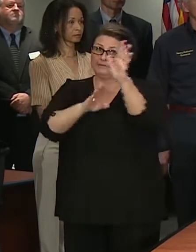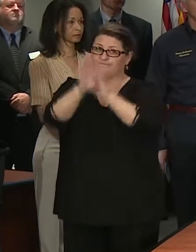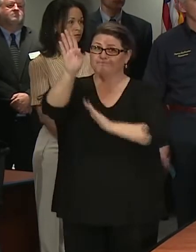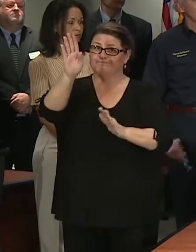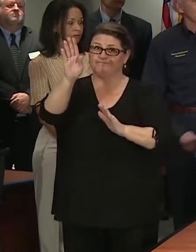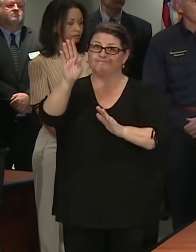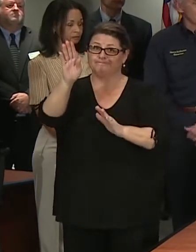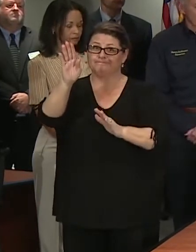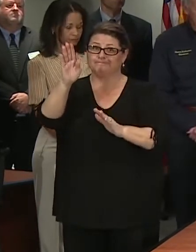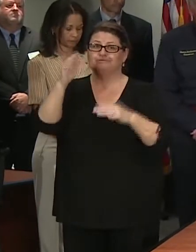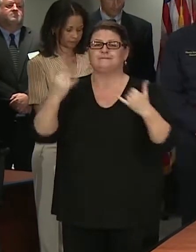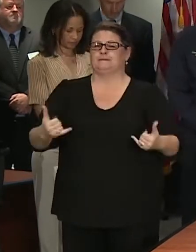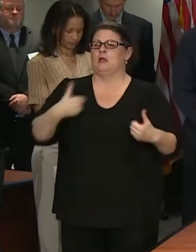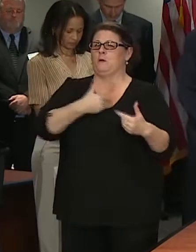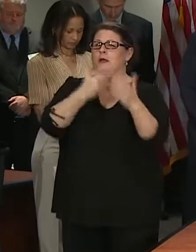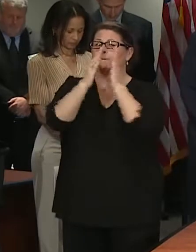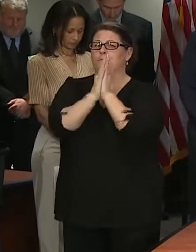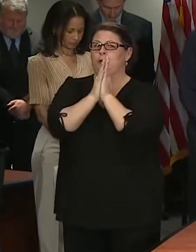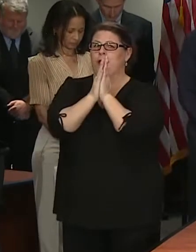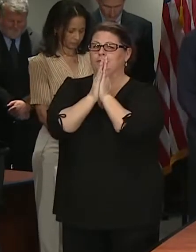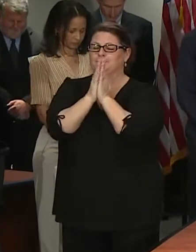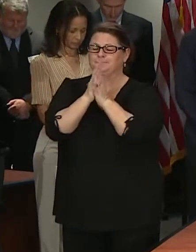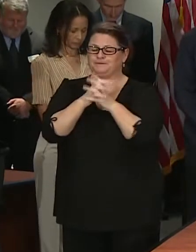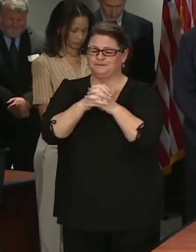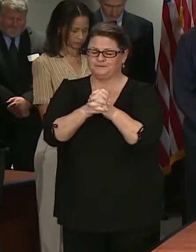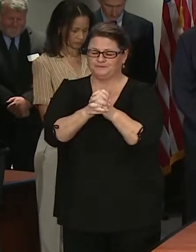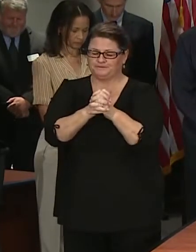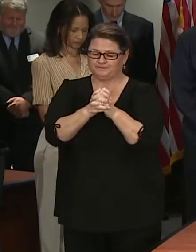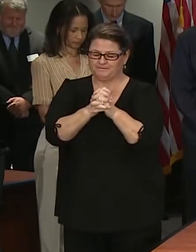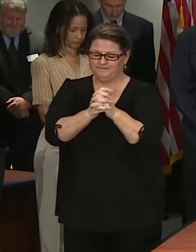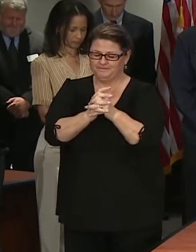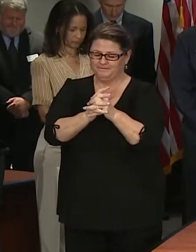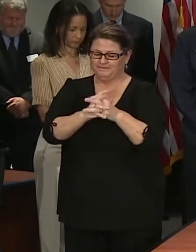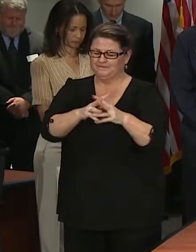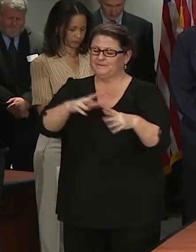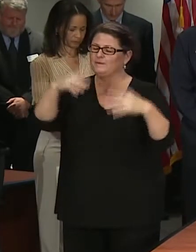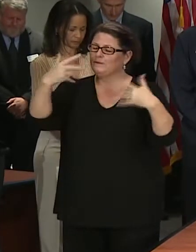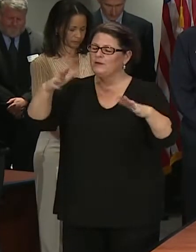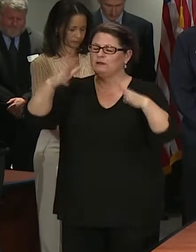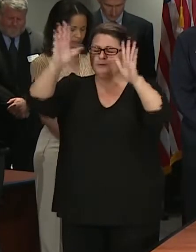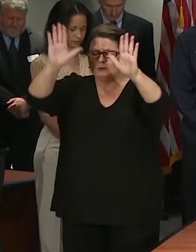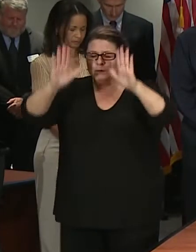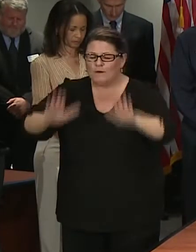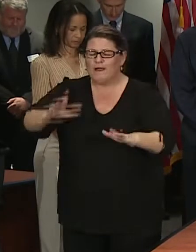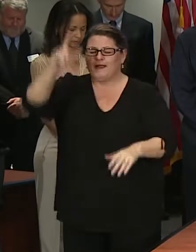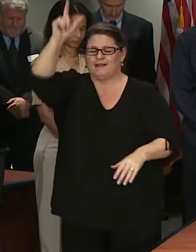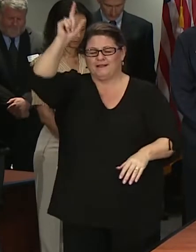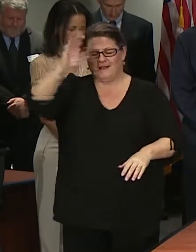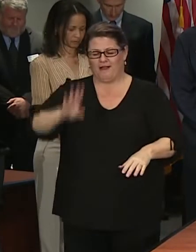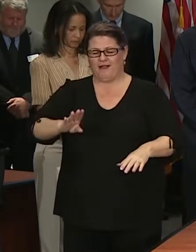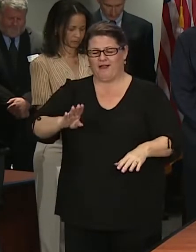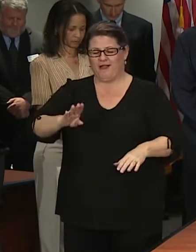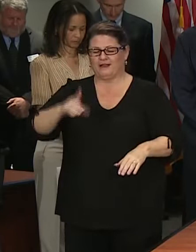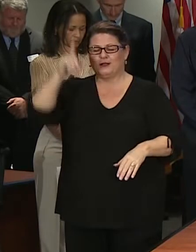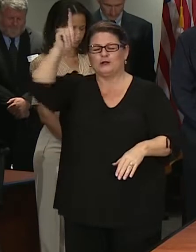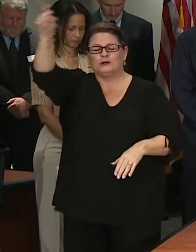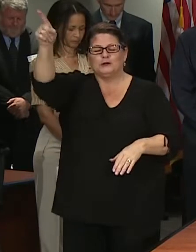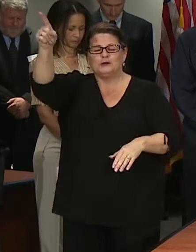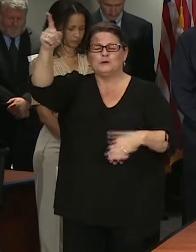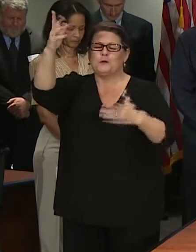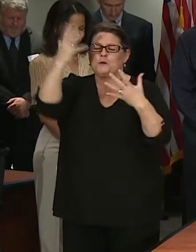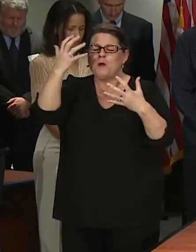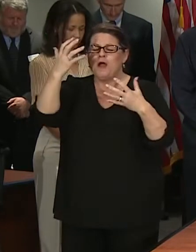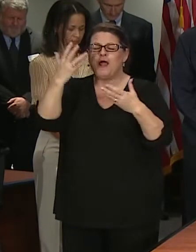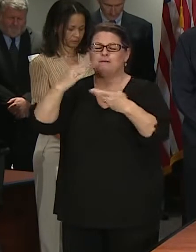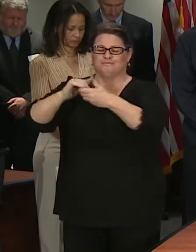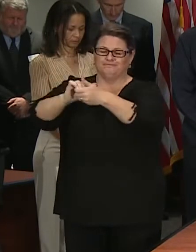you would, please pray with me if you're a praying person. Great God, you are a God of unity, a